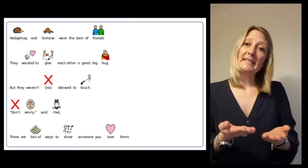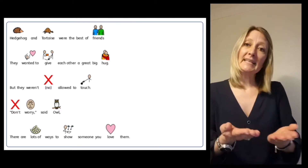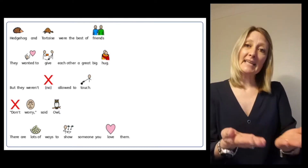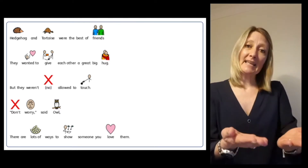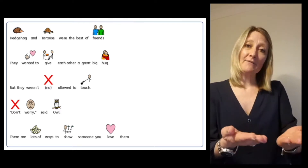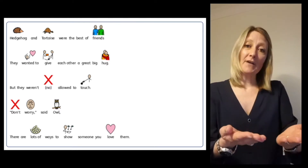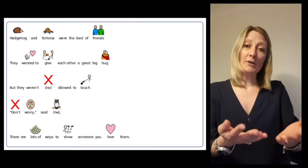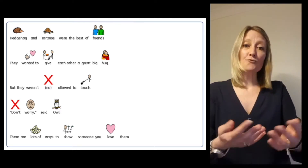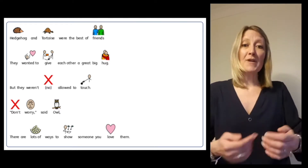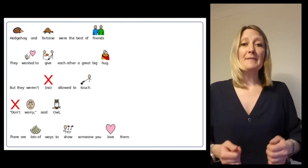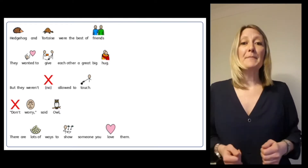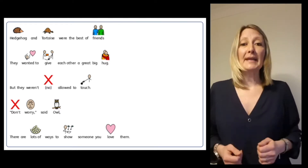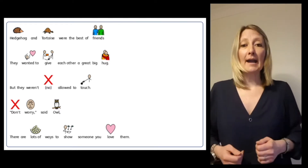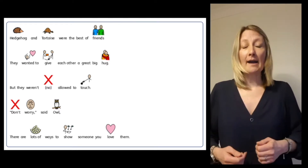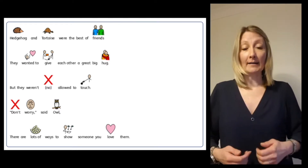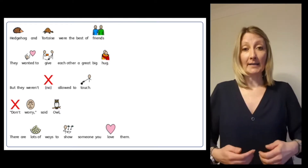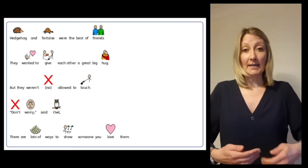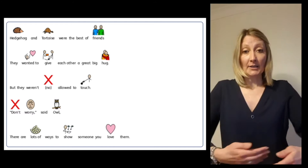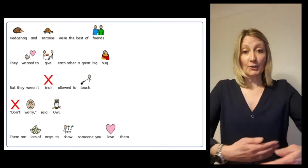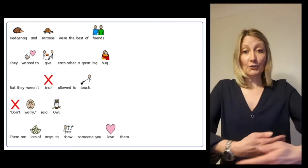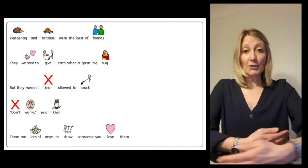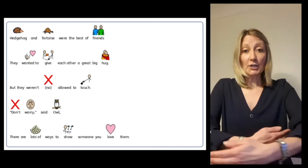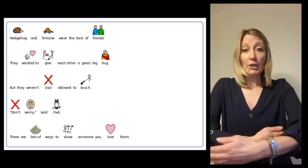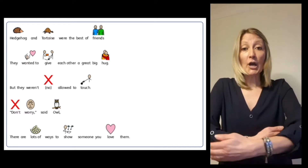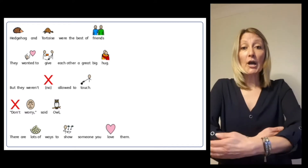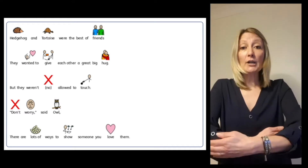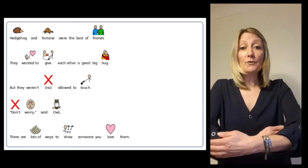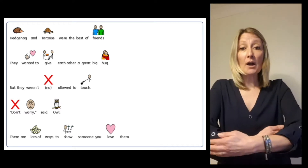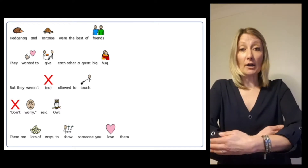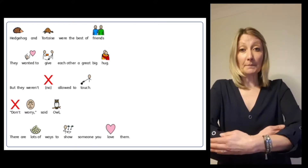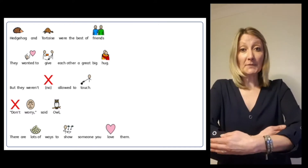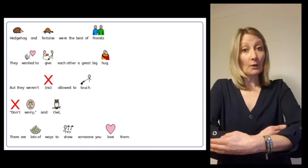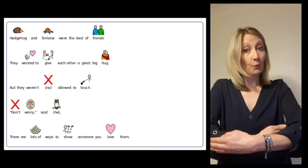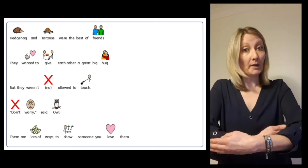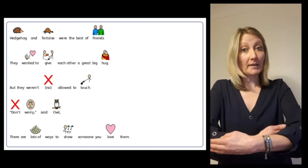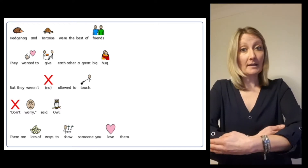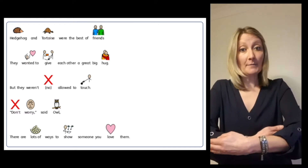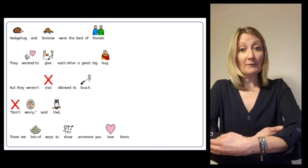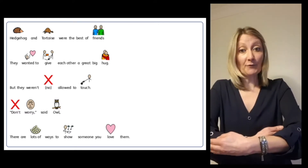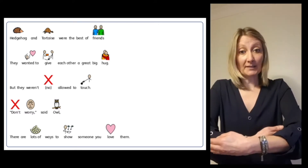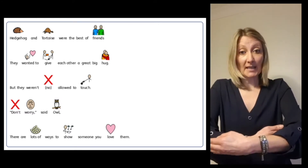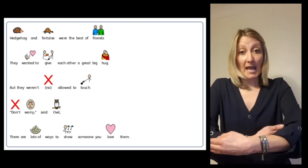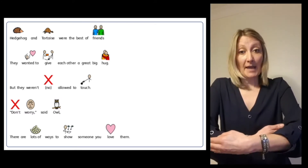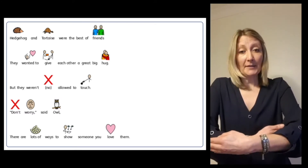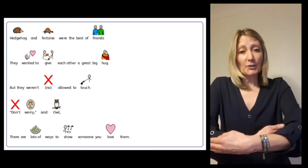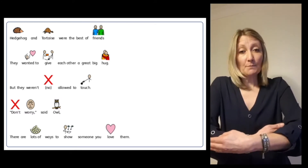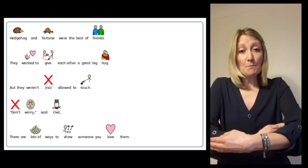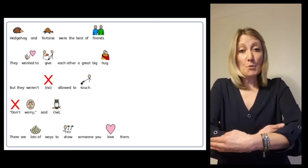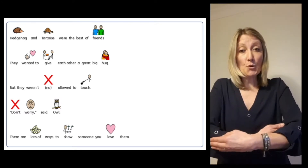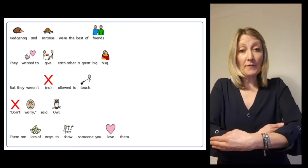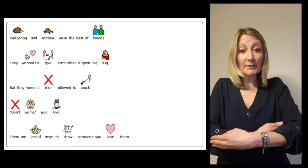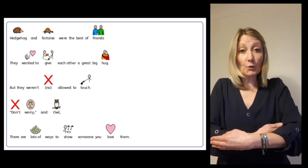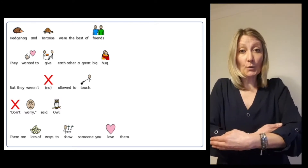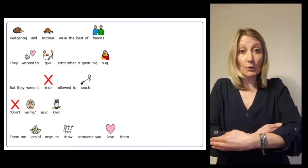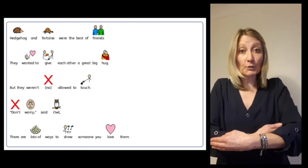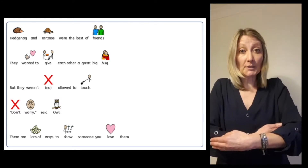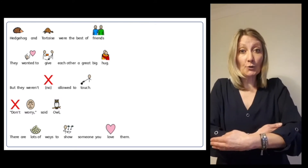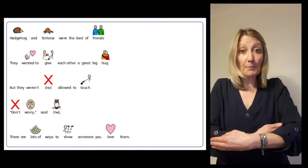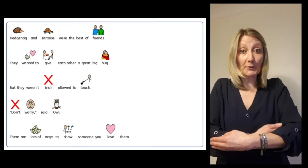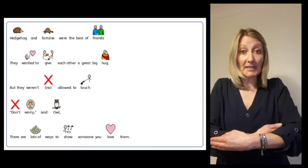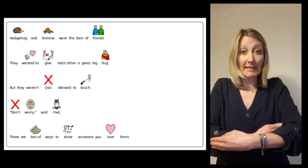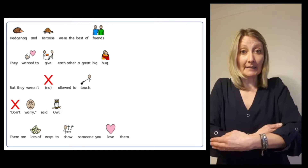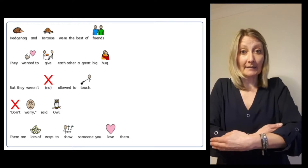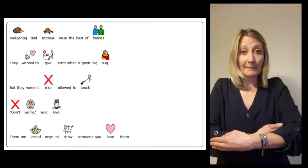to give a great big hug. So you're just going to curl your arms, working arm in front, and then just move it towards